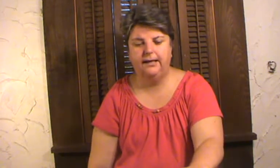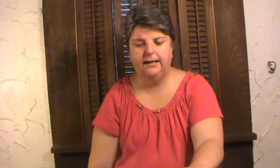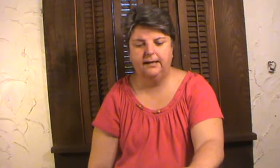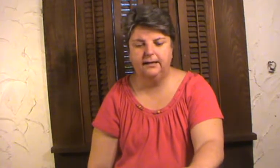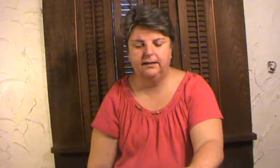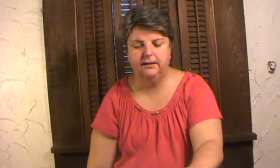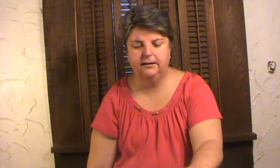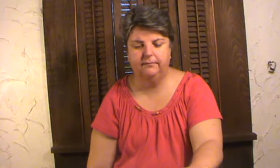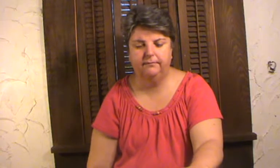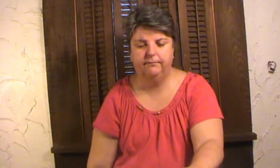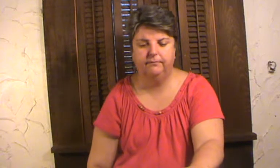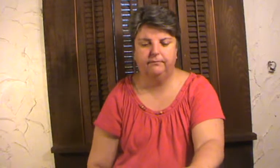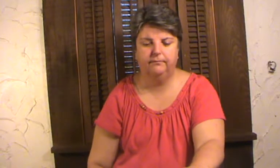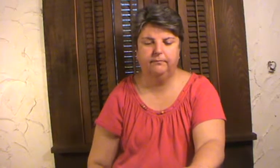Kid.